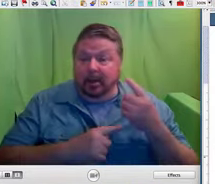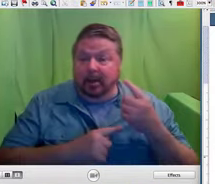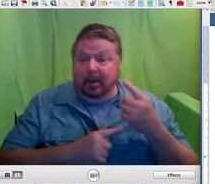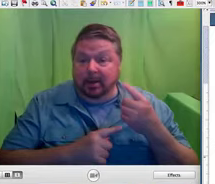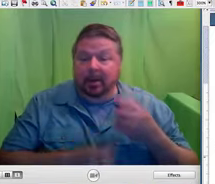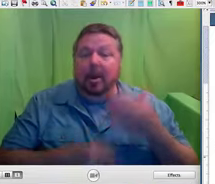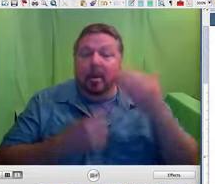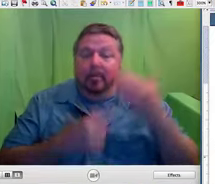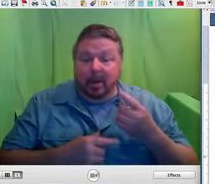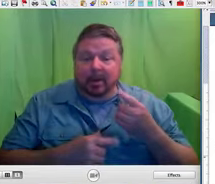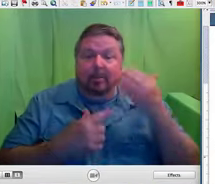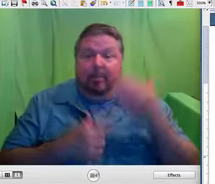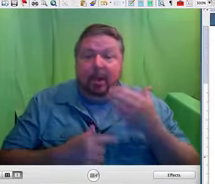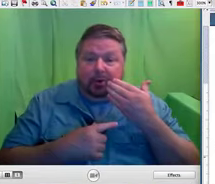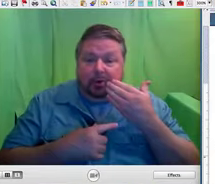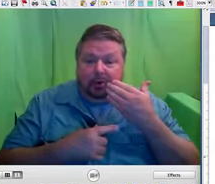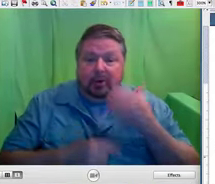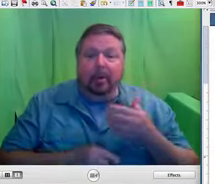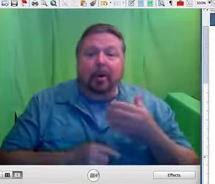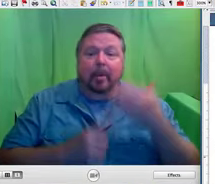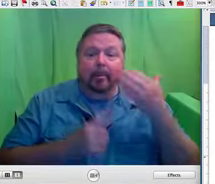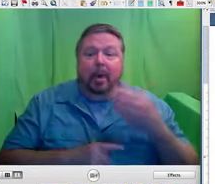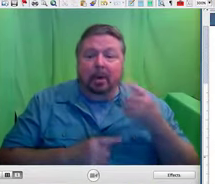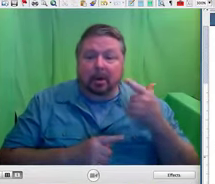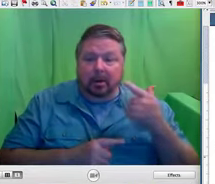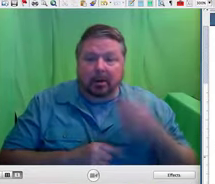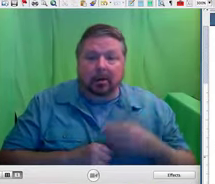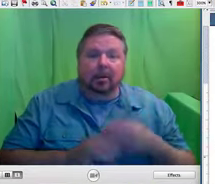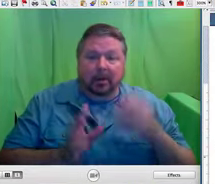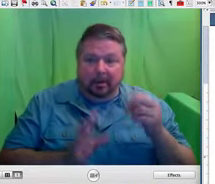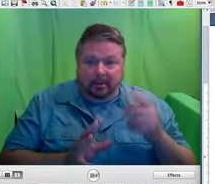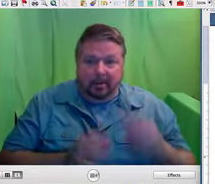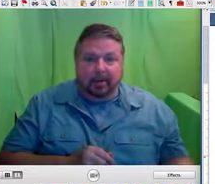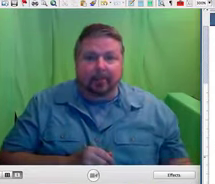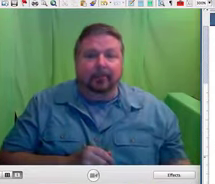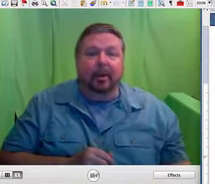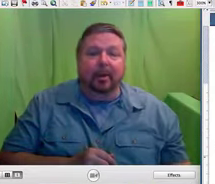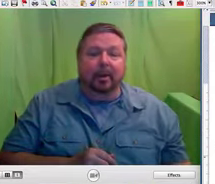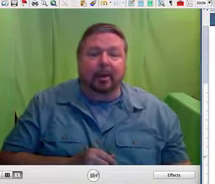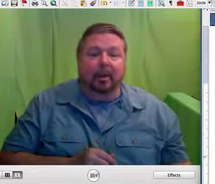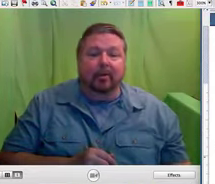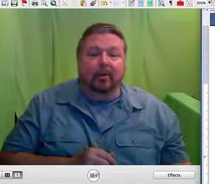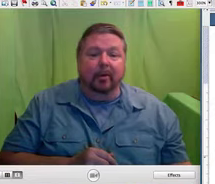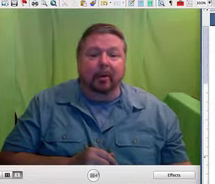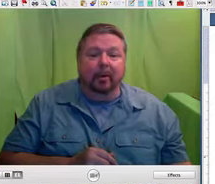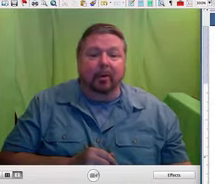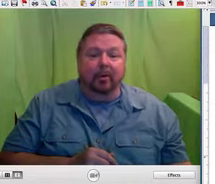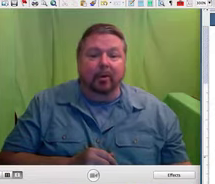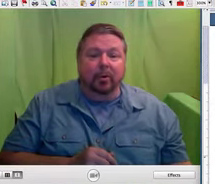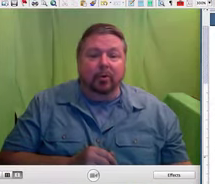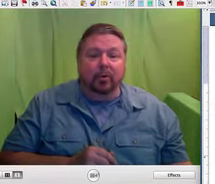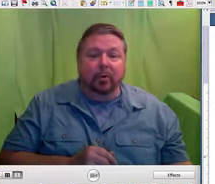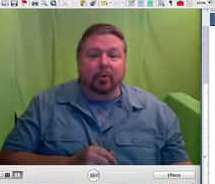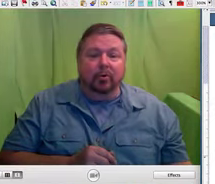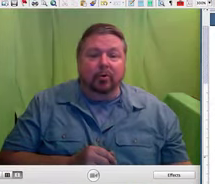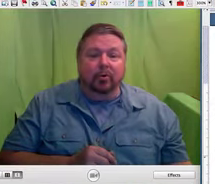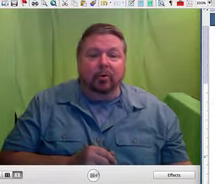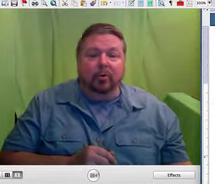mud. Mud, mutter, muddle. Okay. I have